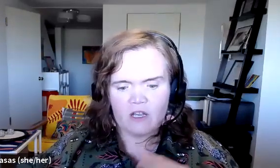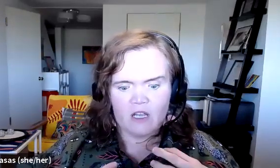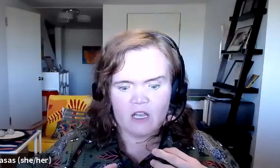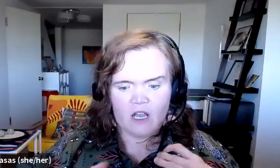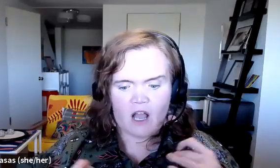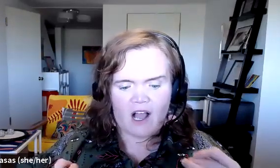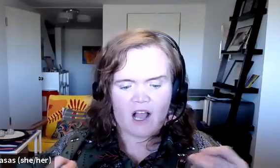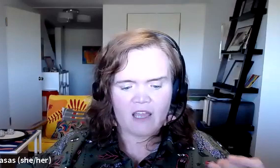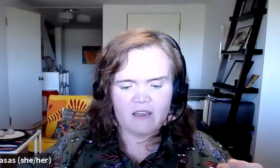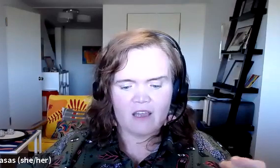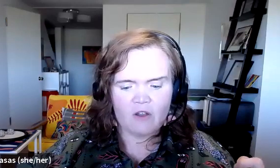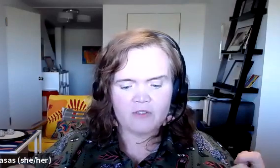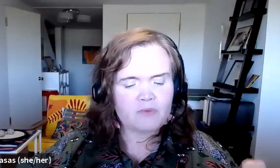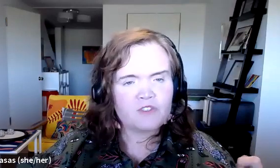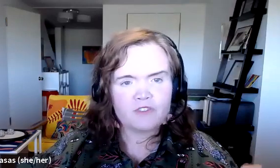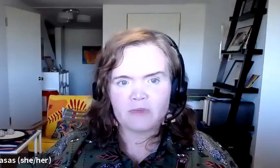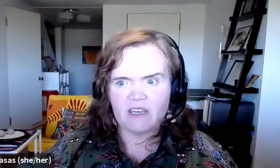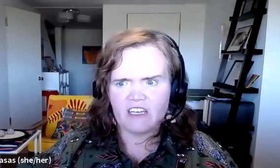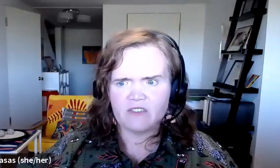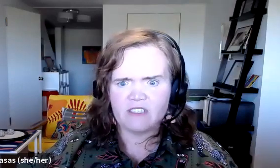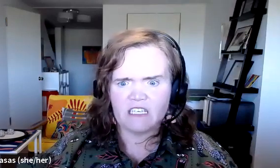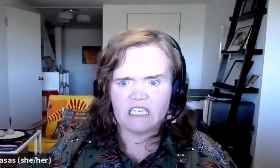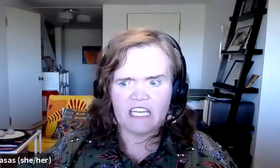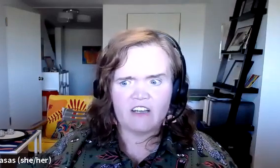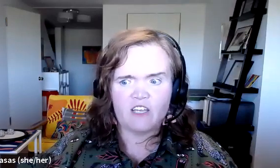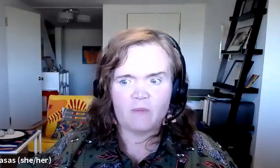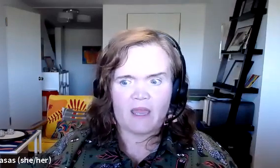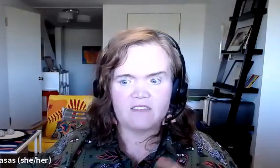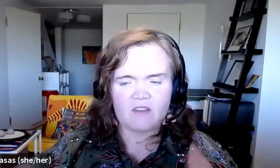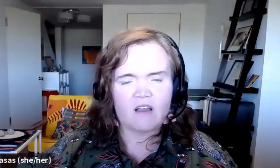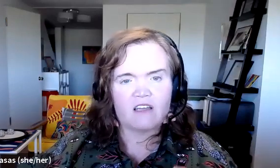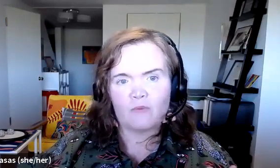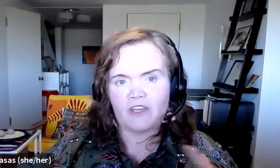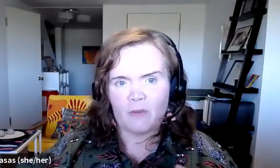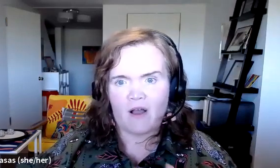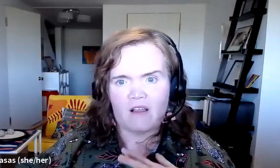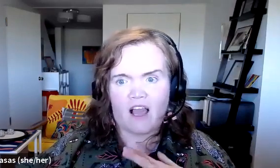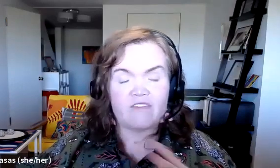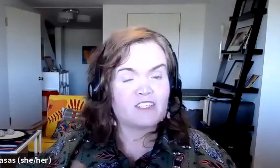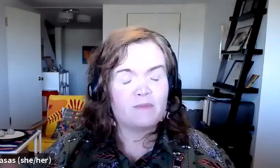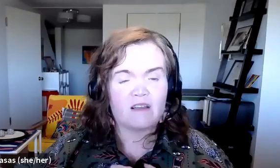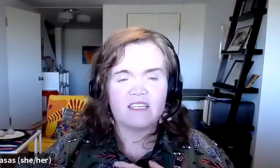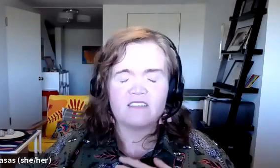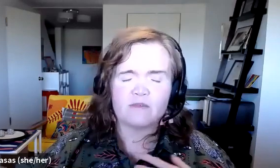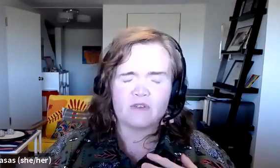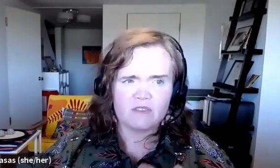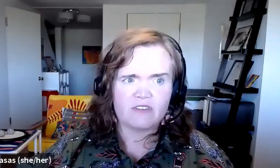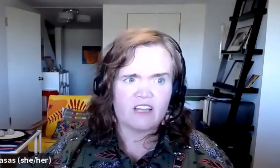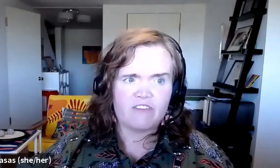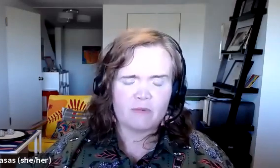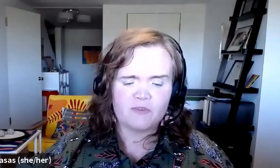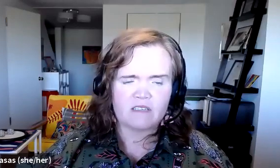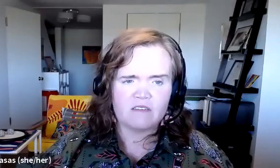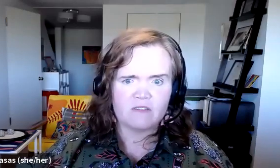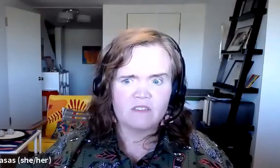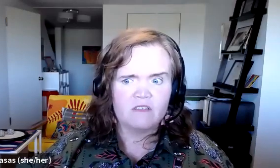So I was just really interested in hearing, based on what you all have experienced from your different